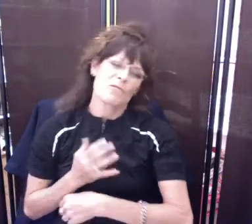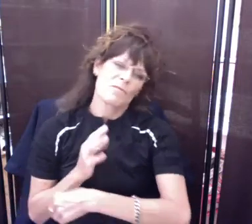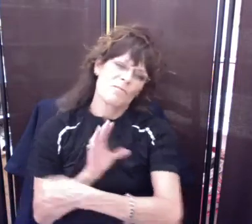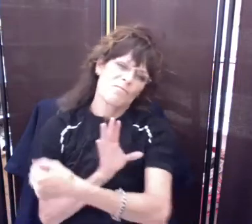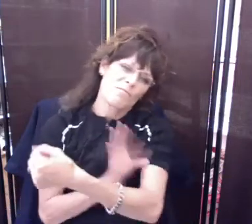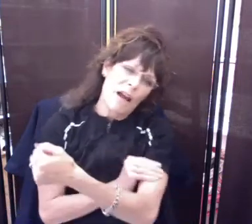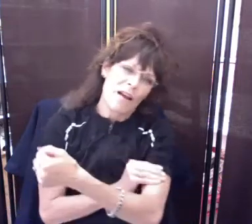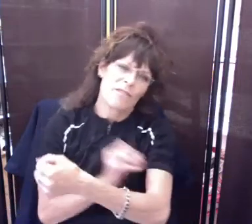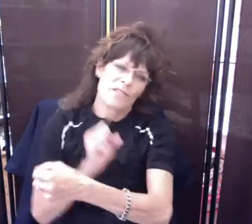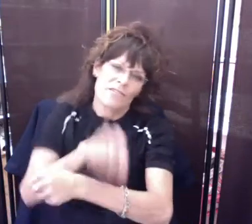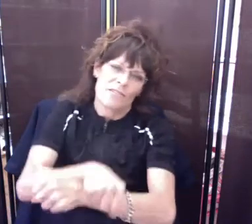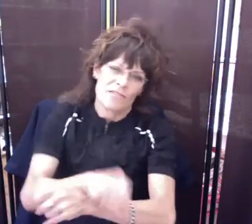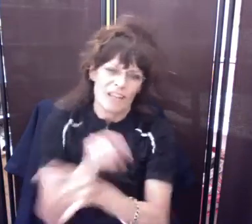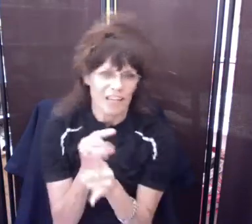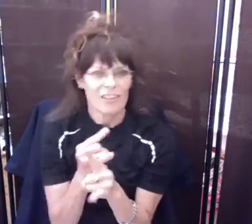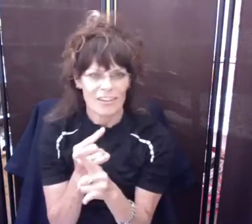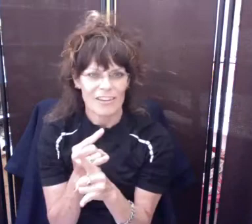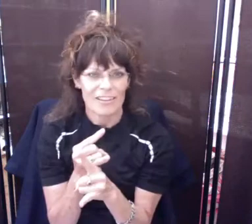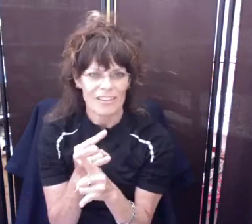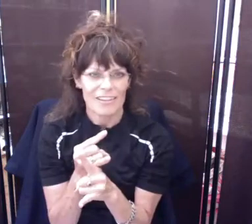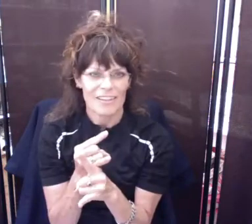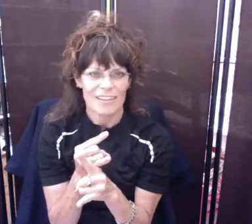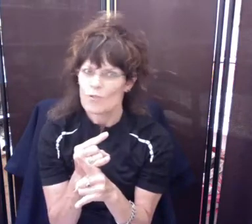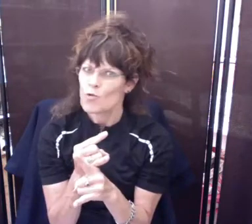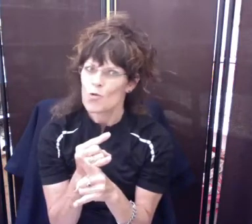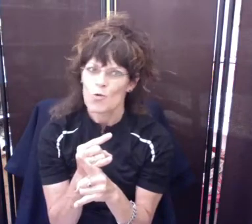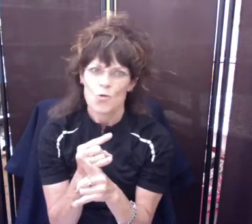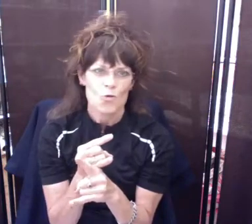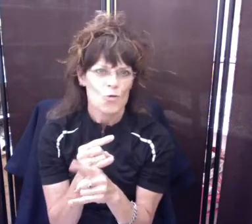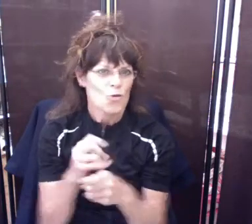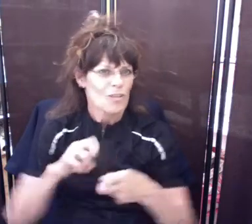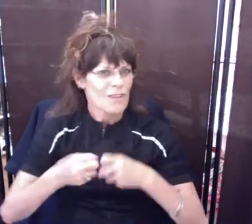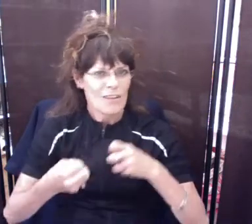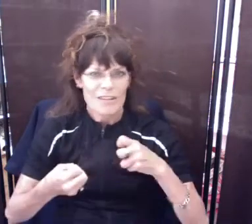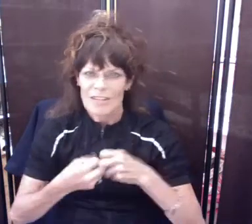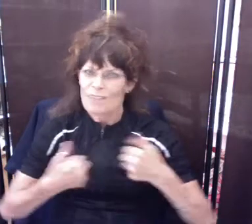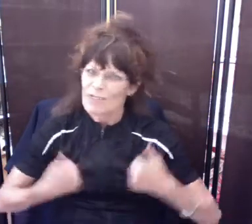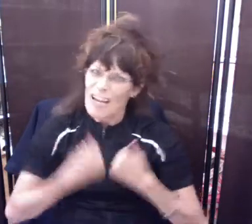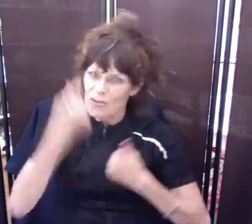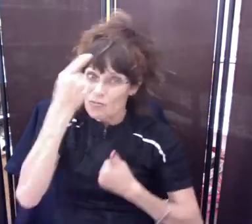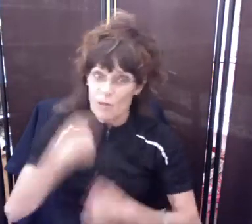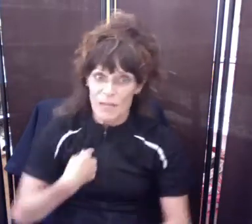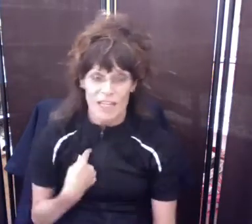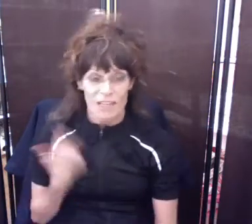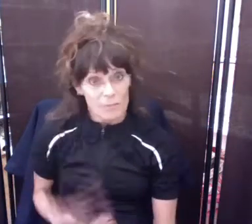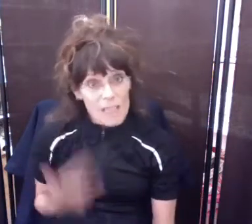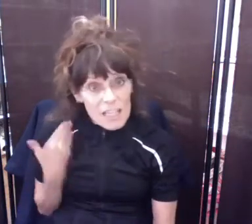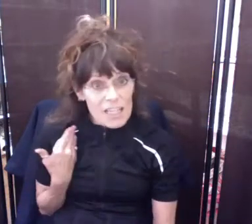And that's really difficult for many of us. It was difficult for me. for me to basically say I didn't